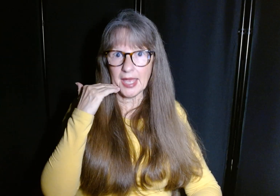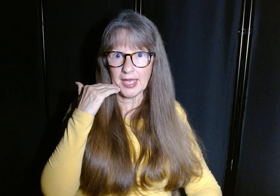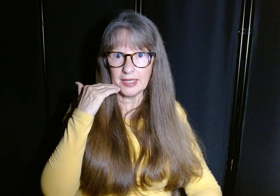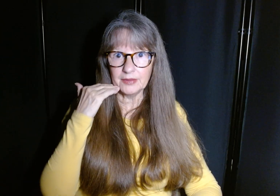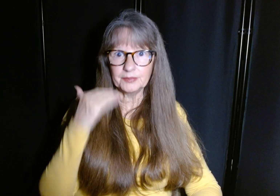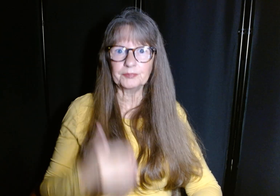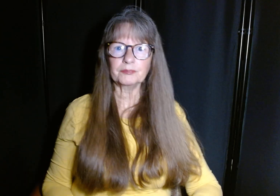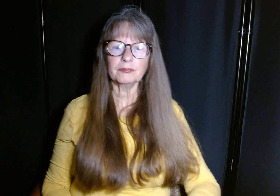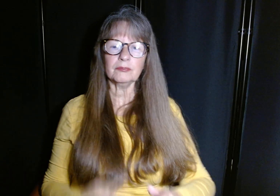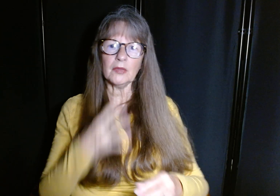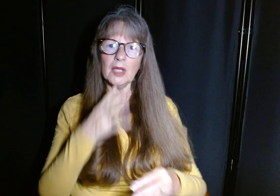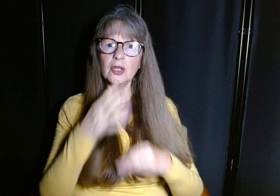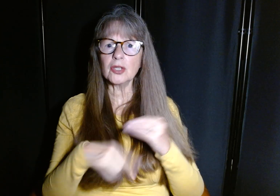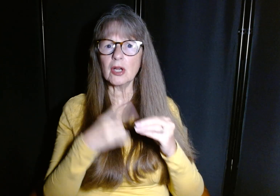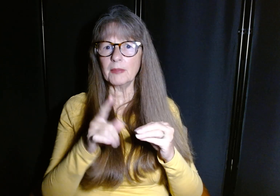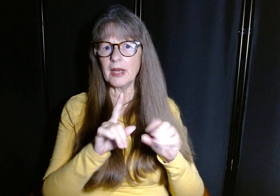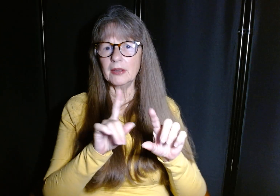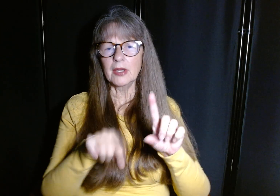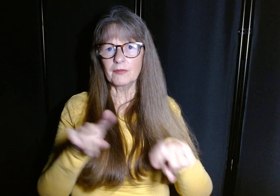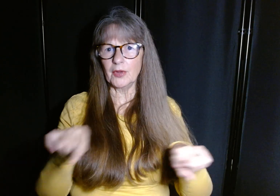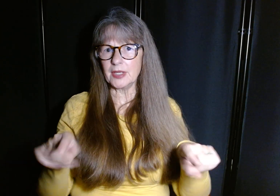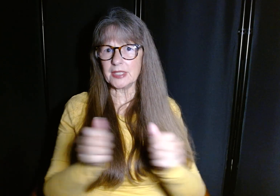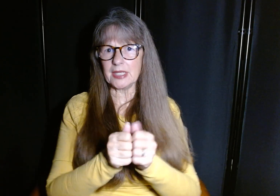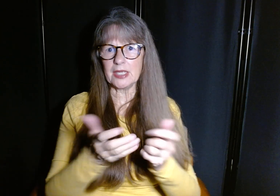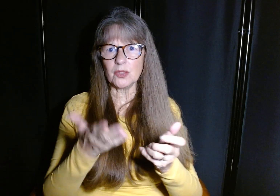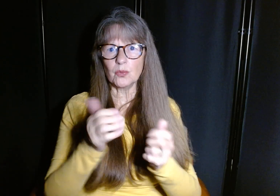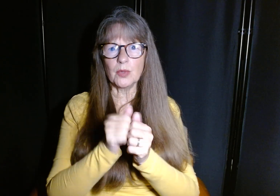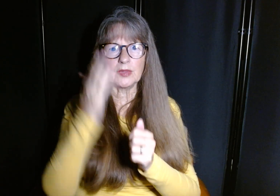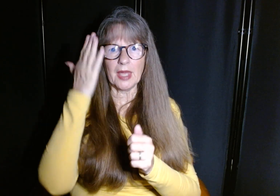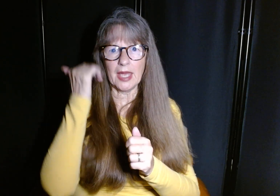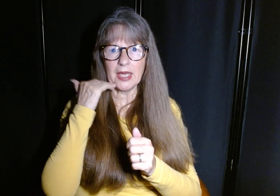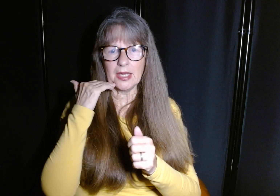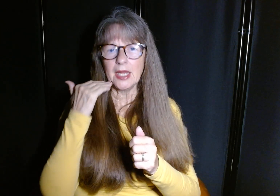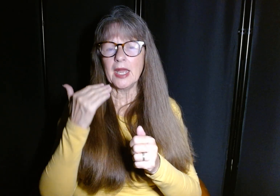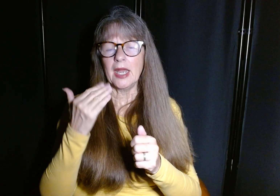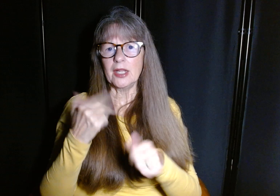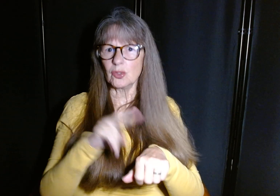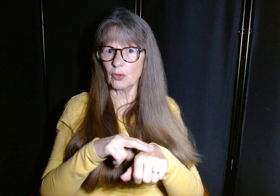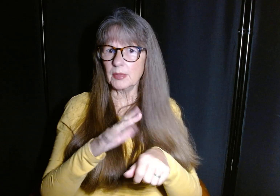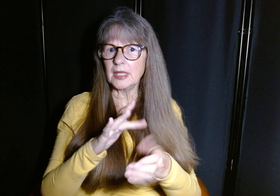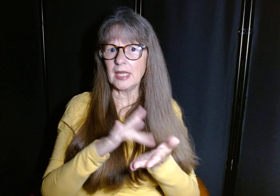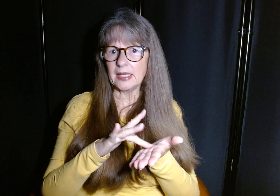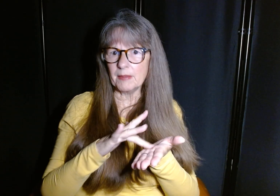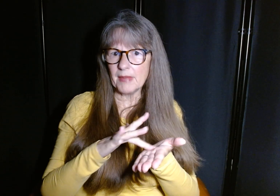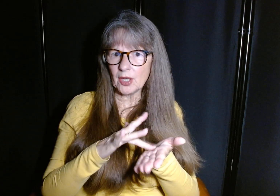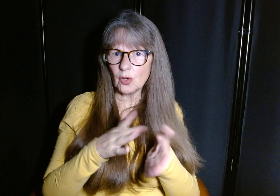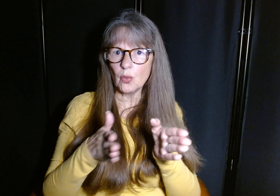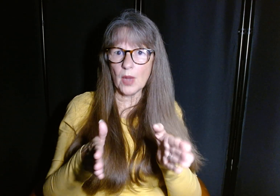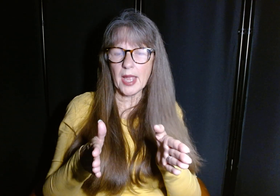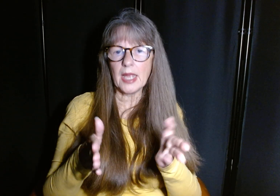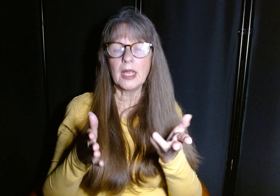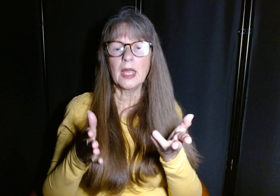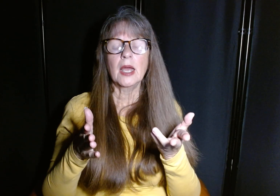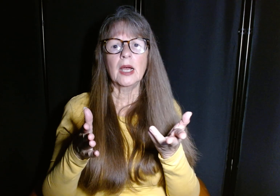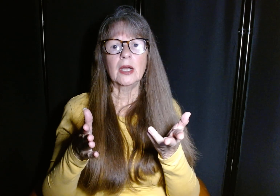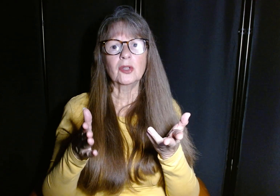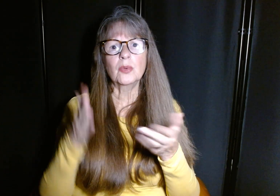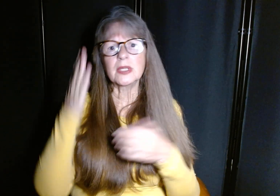head. You can talk about various things with the head, and it's normally like in a medical way. You wouldn't say